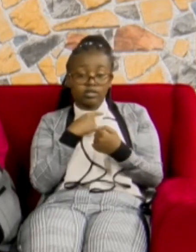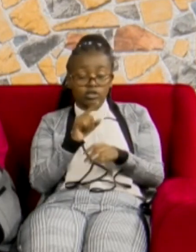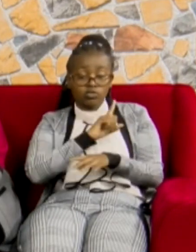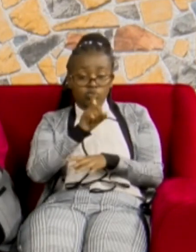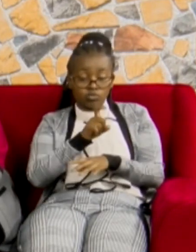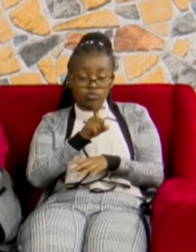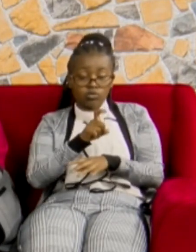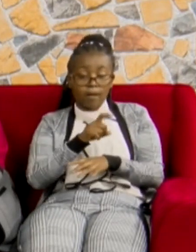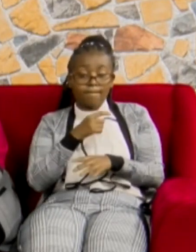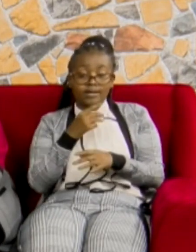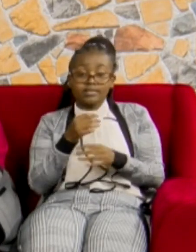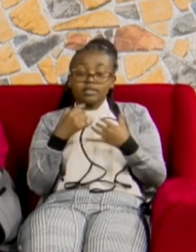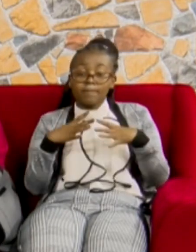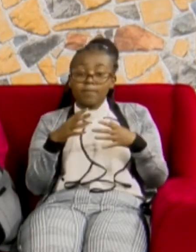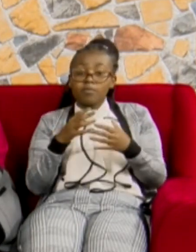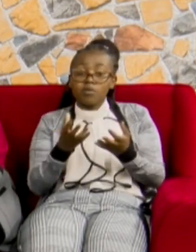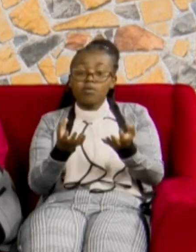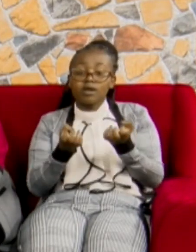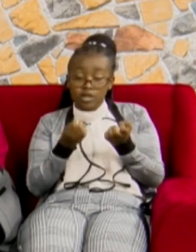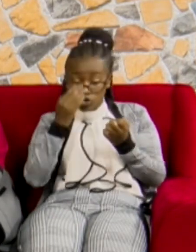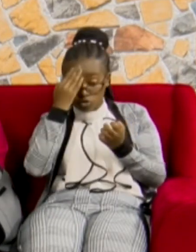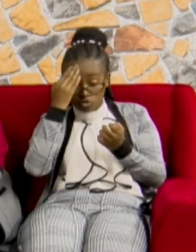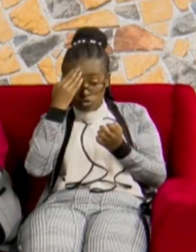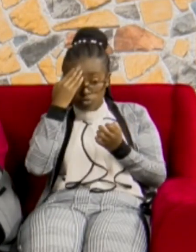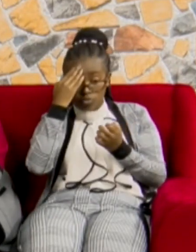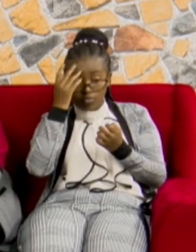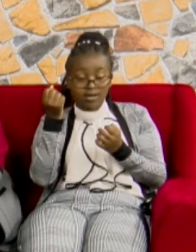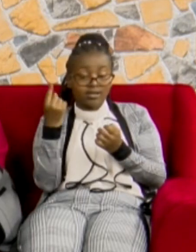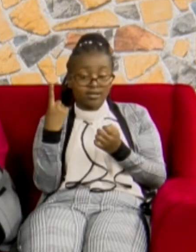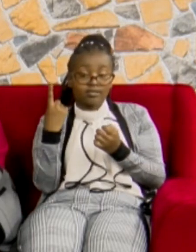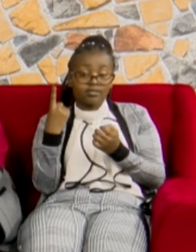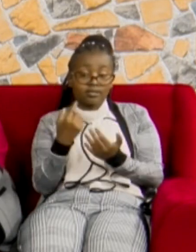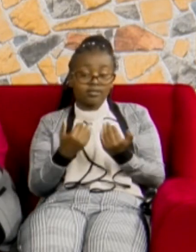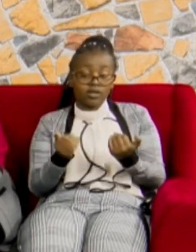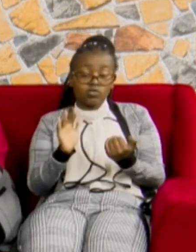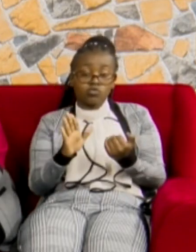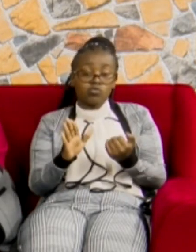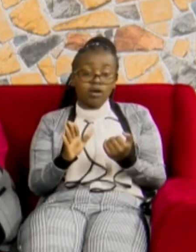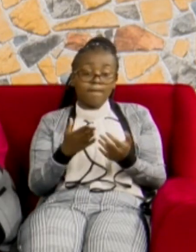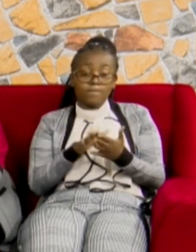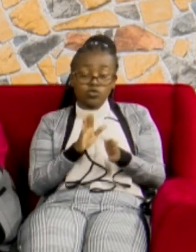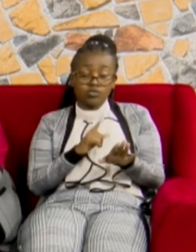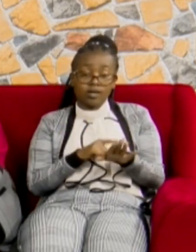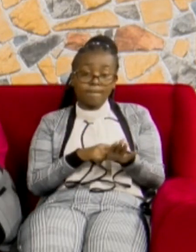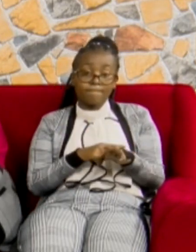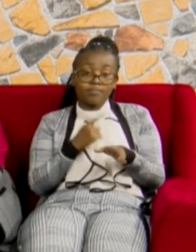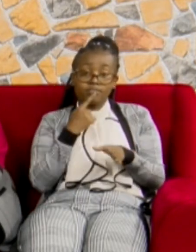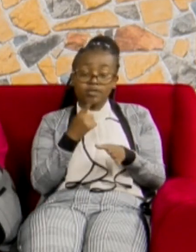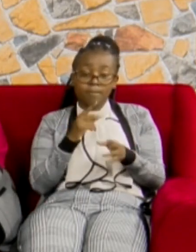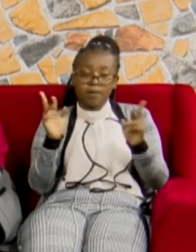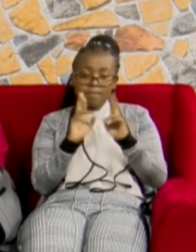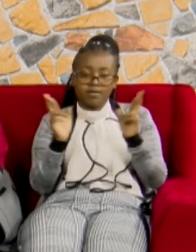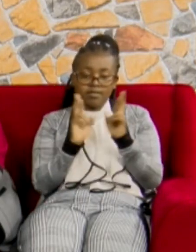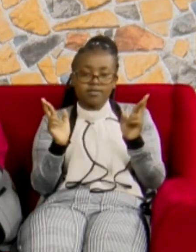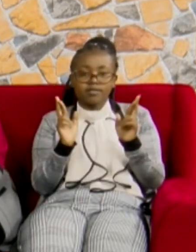for help, but these people need to know, or rather the people around you need to understand your child. Yes. Because most of the time someone will say, okay, I'm ready